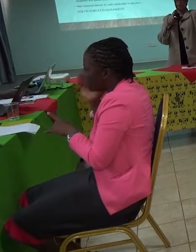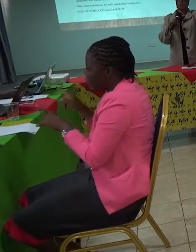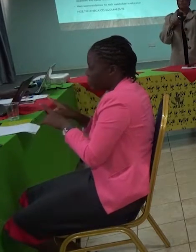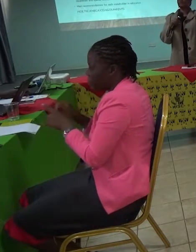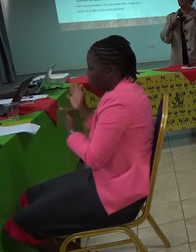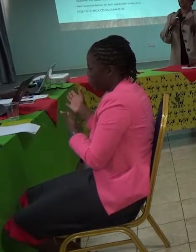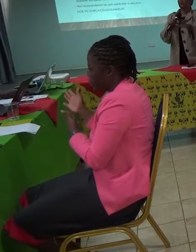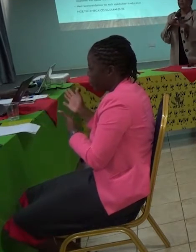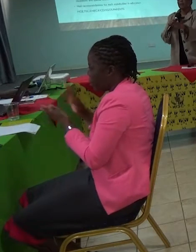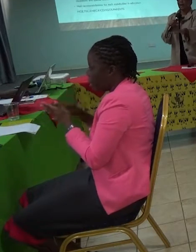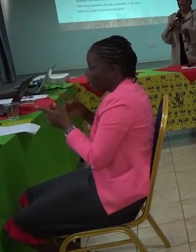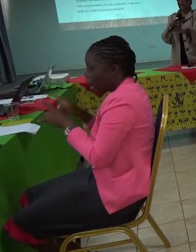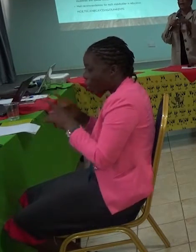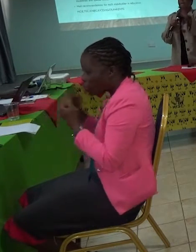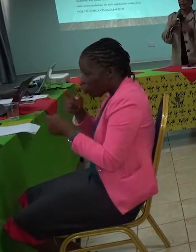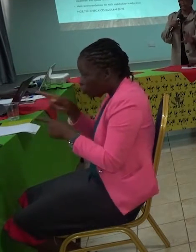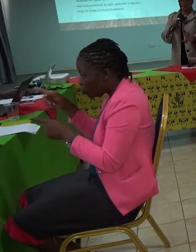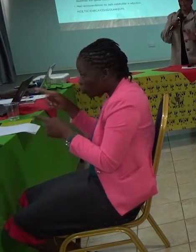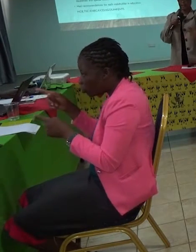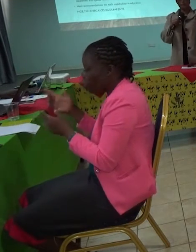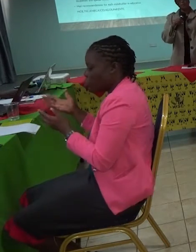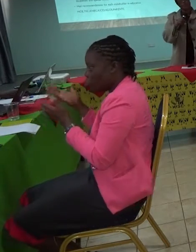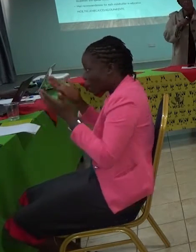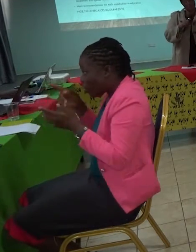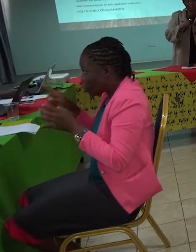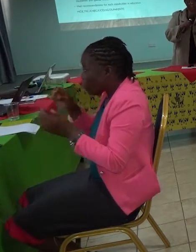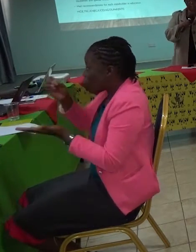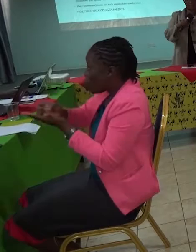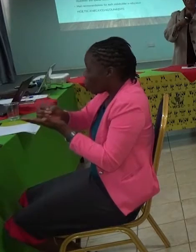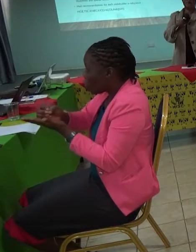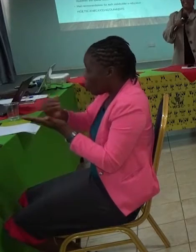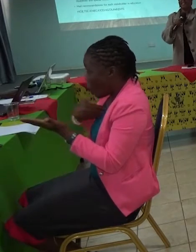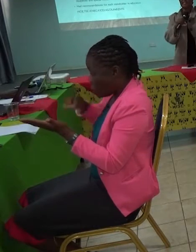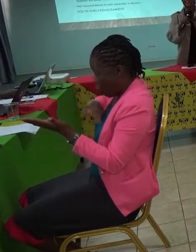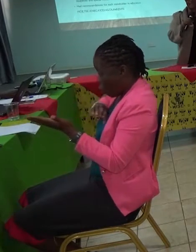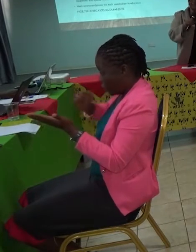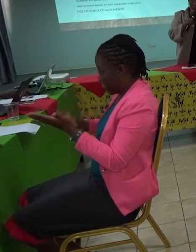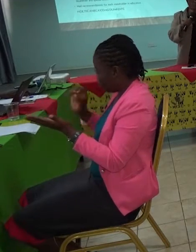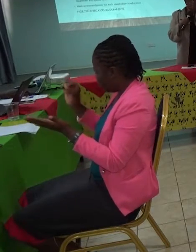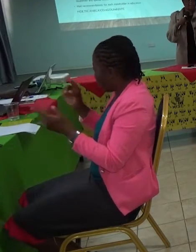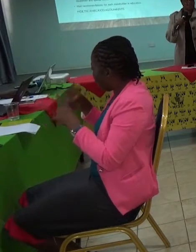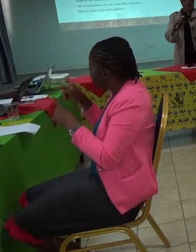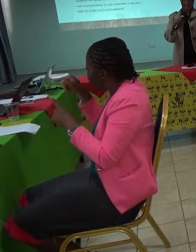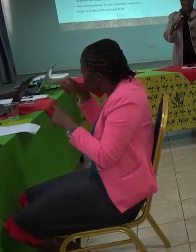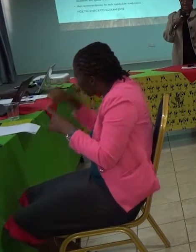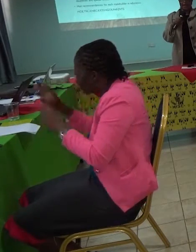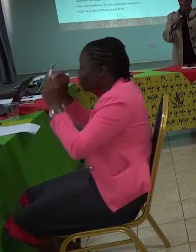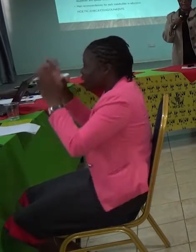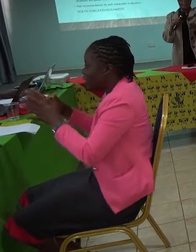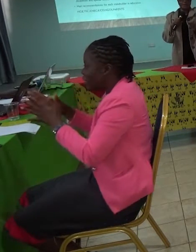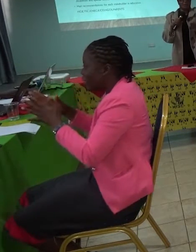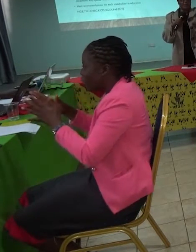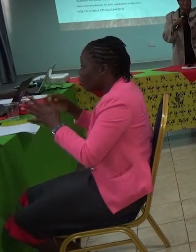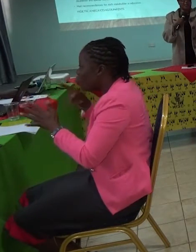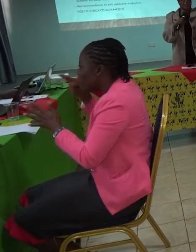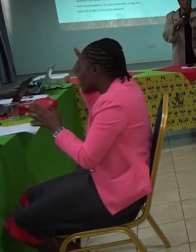yourself offices, but you also remain a parent. Even if you don't have your own child, you're parenting that other child. Because this is Africa. I